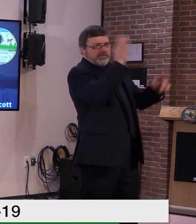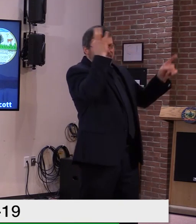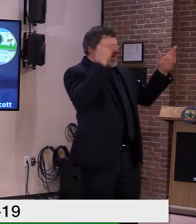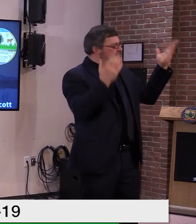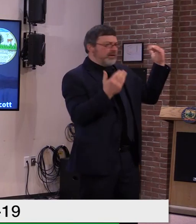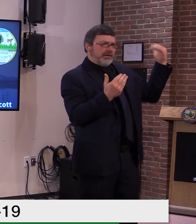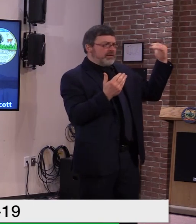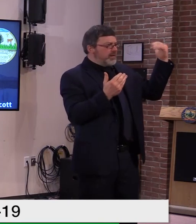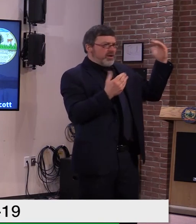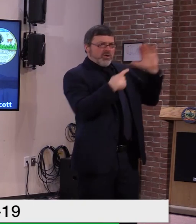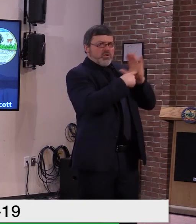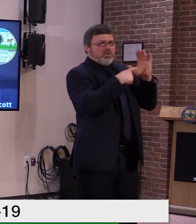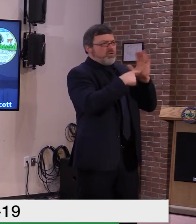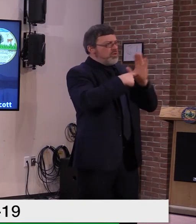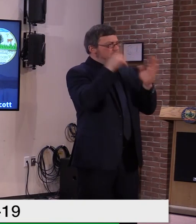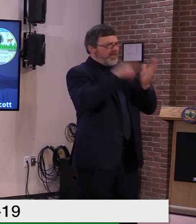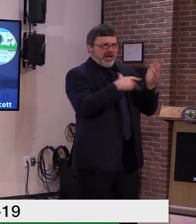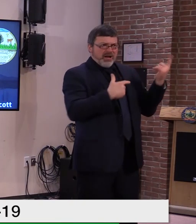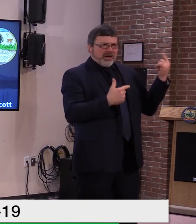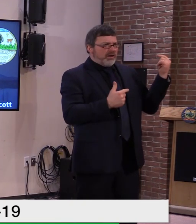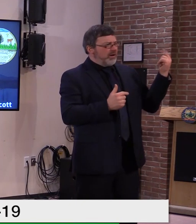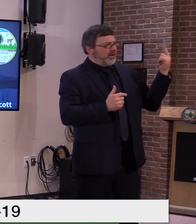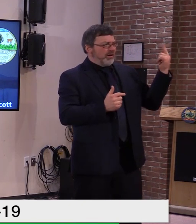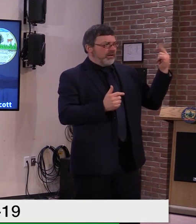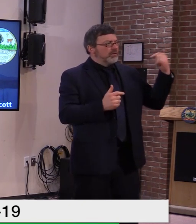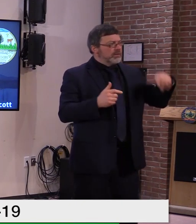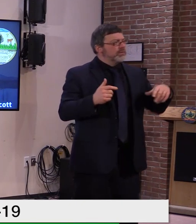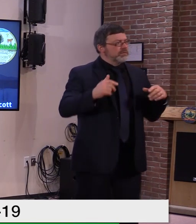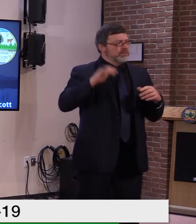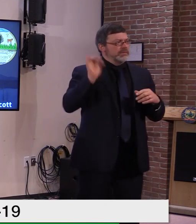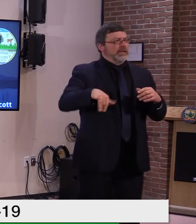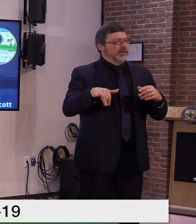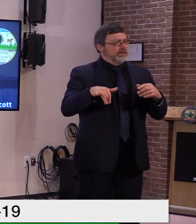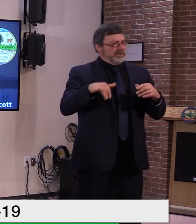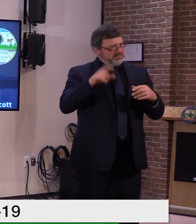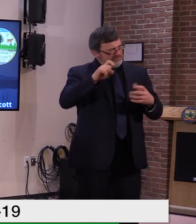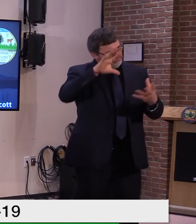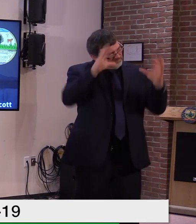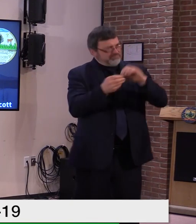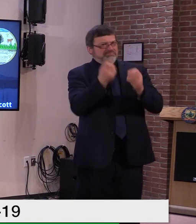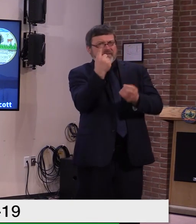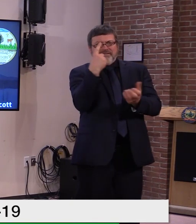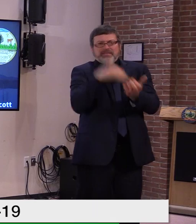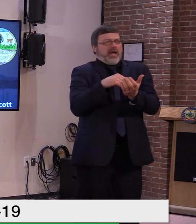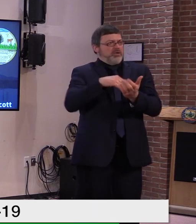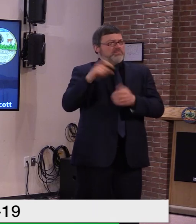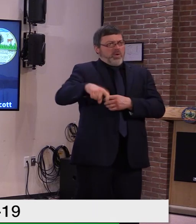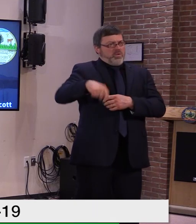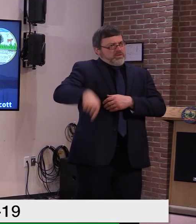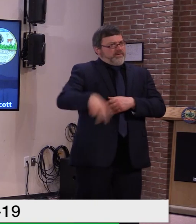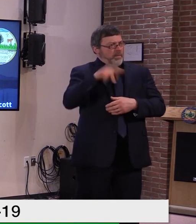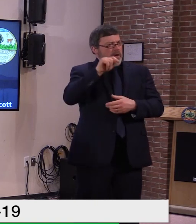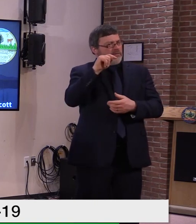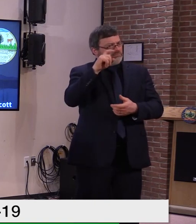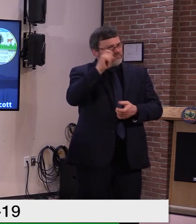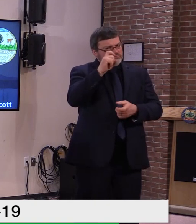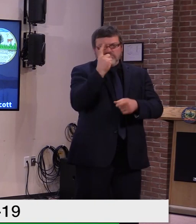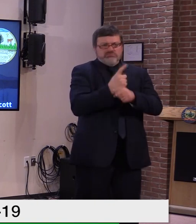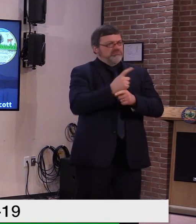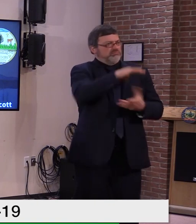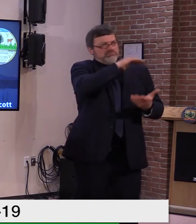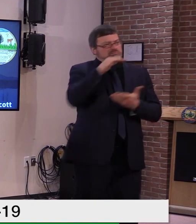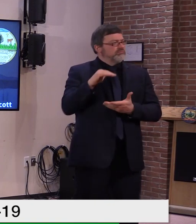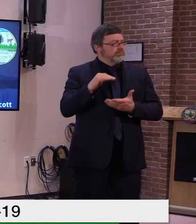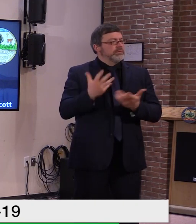be increased to the 11,700 of doses or more of a week. As of